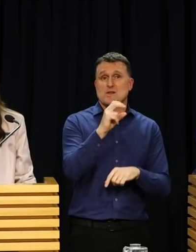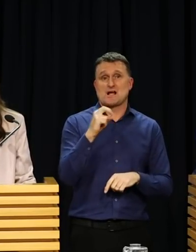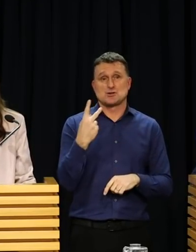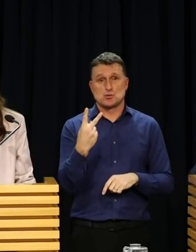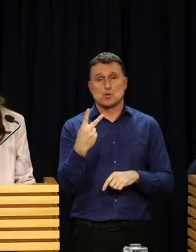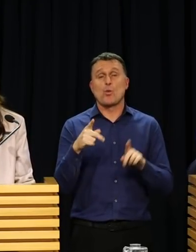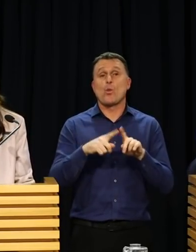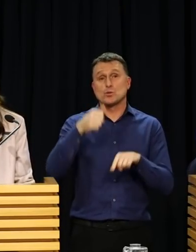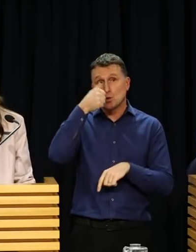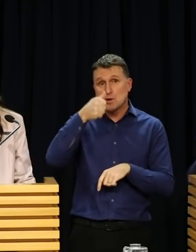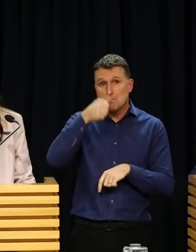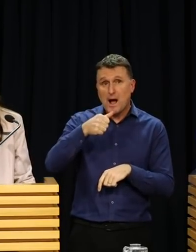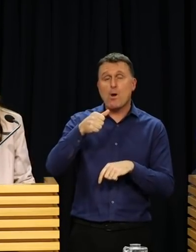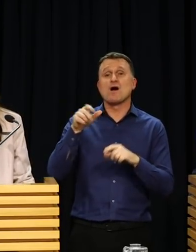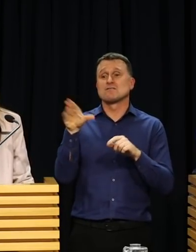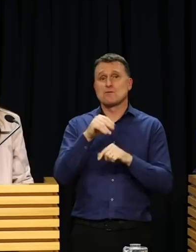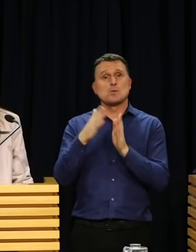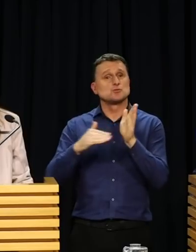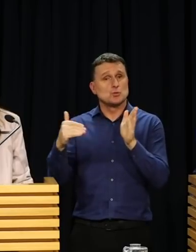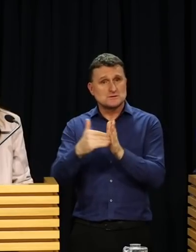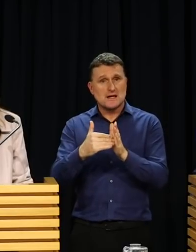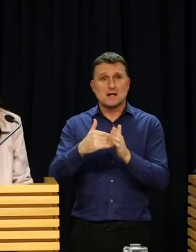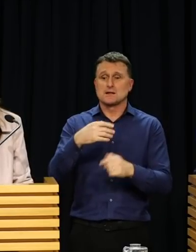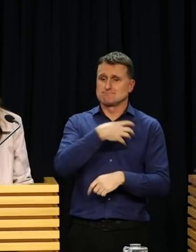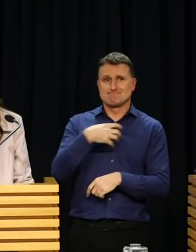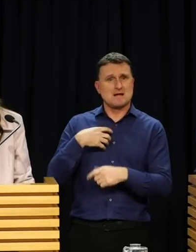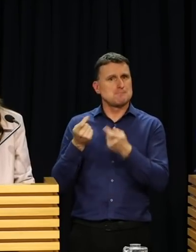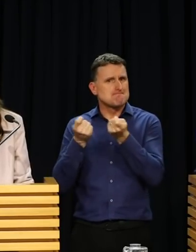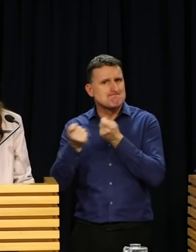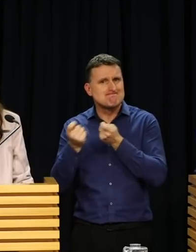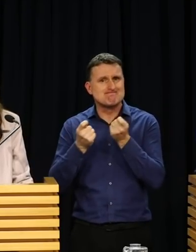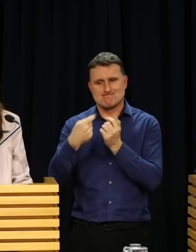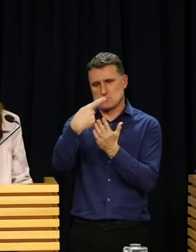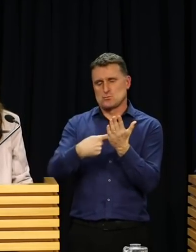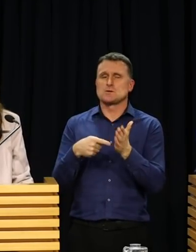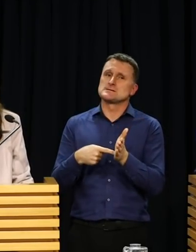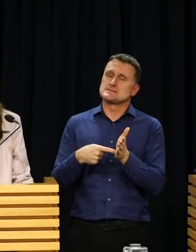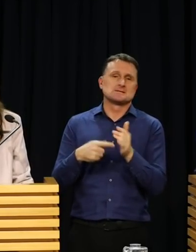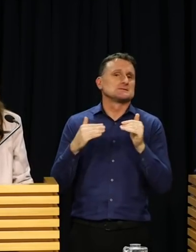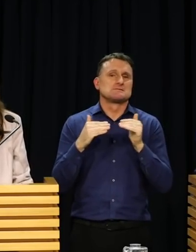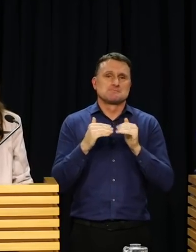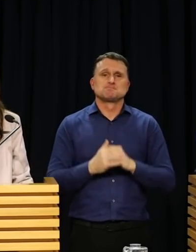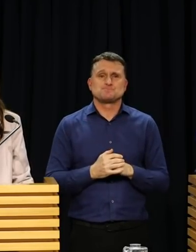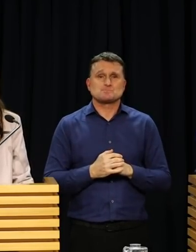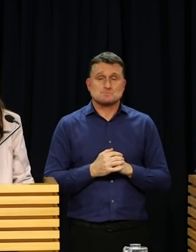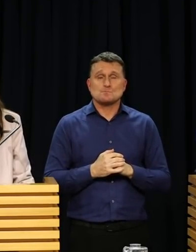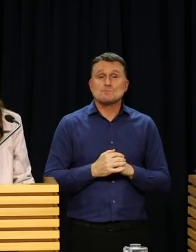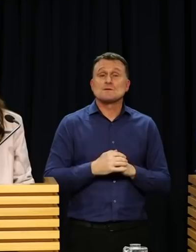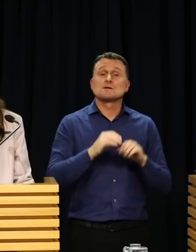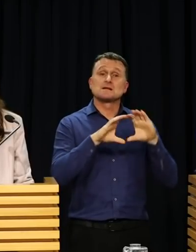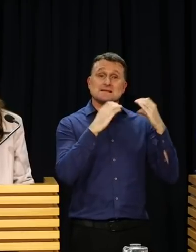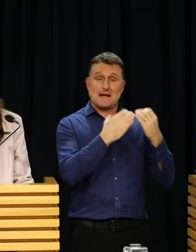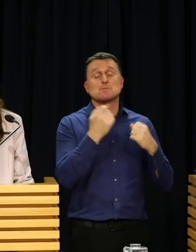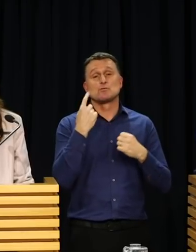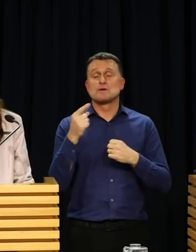for injustices arising from New Zealand's administration of it. Cabinet has determined that this criteria has been met in relation to the